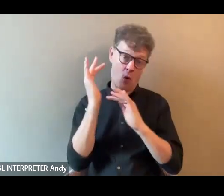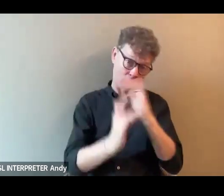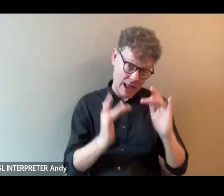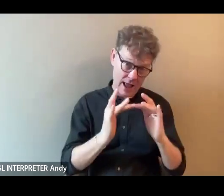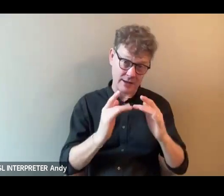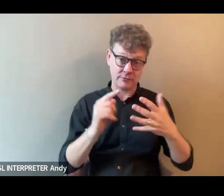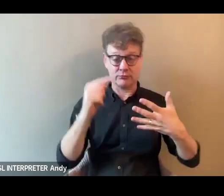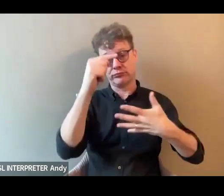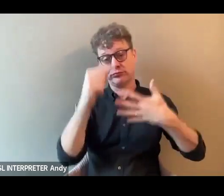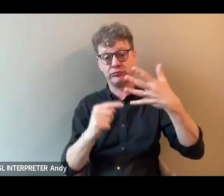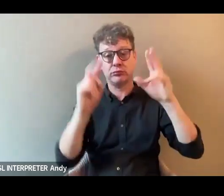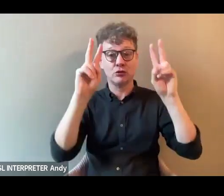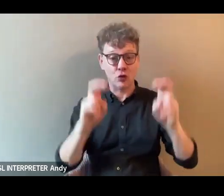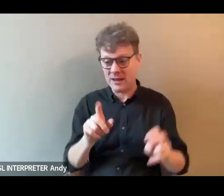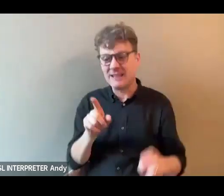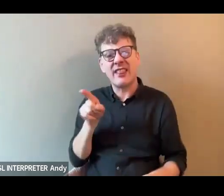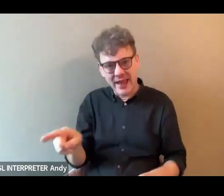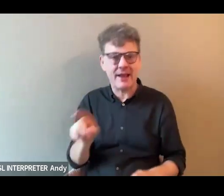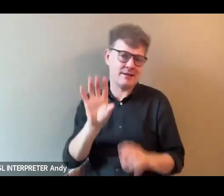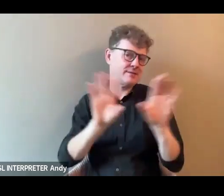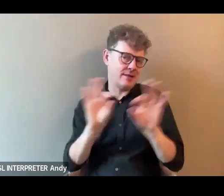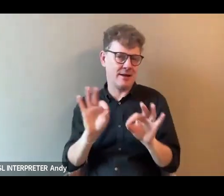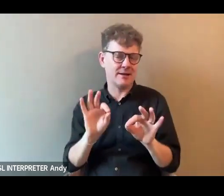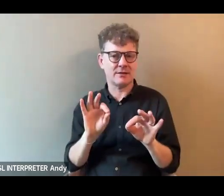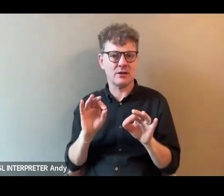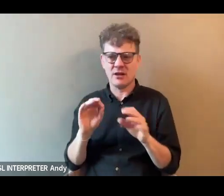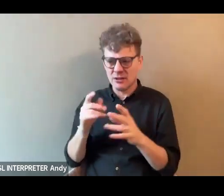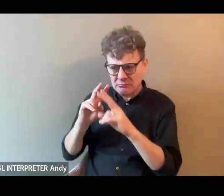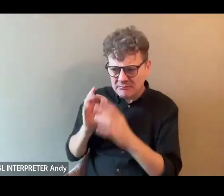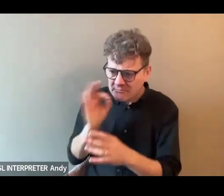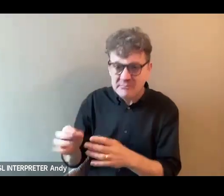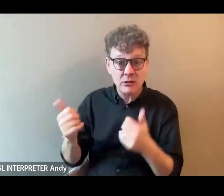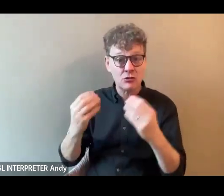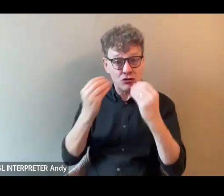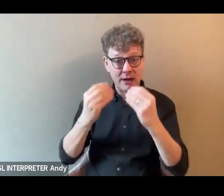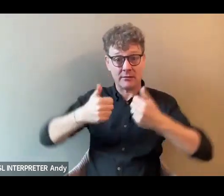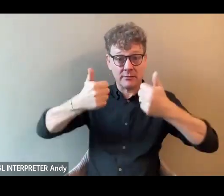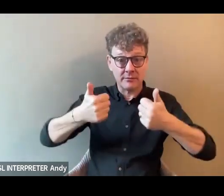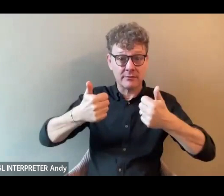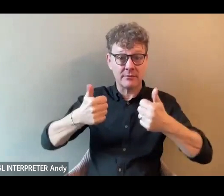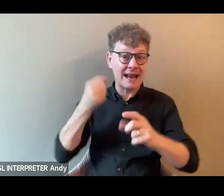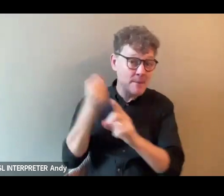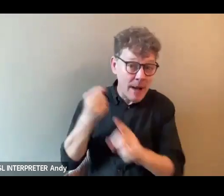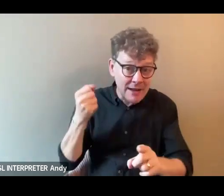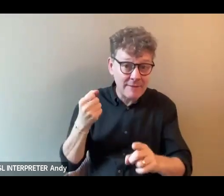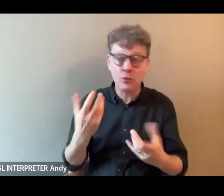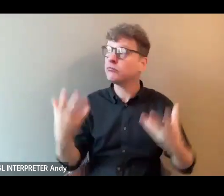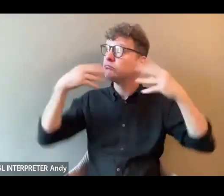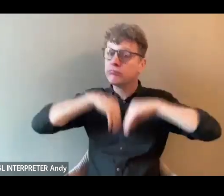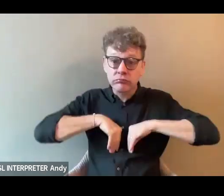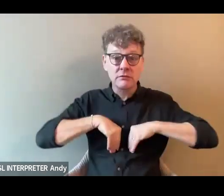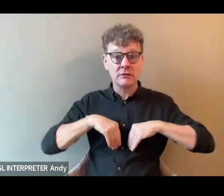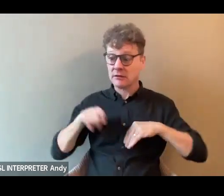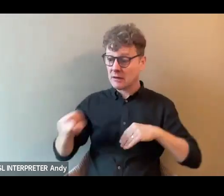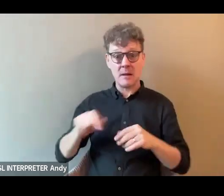of topics that they helped self-select, so they were interested in. And what makes that training more interesting, more impactful, enables them to be a